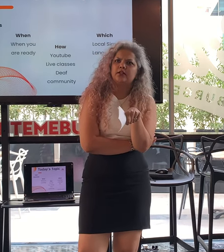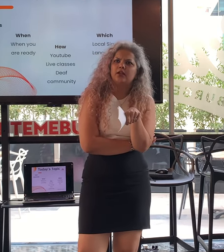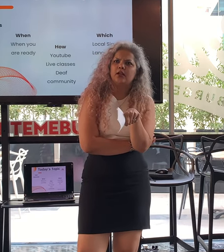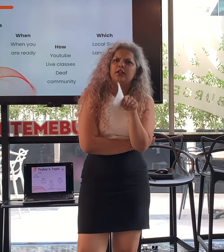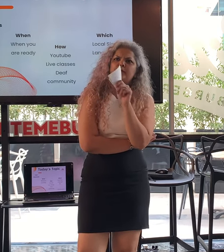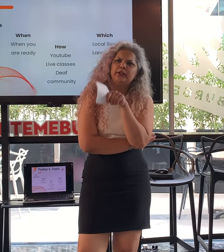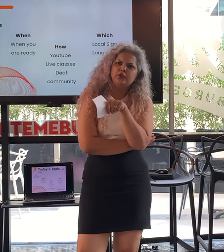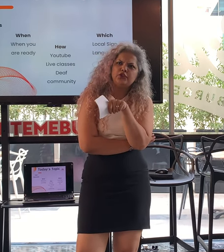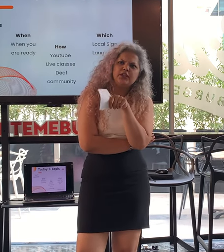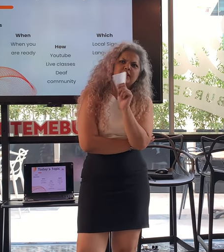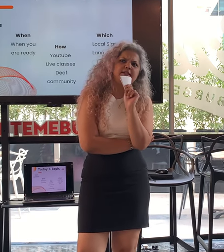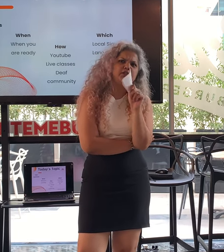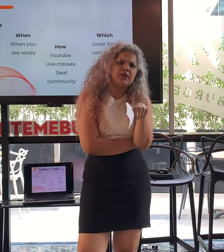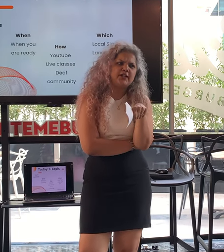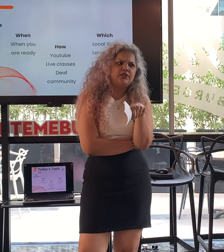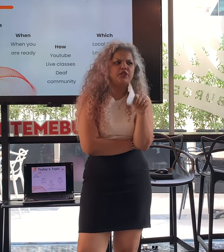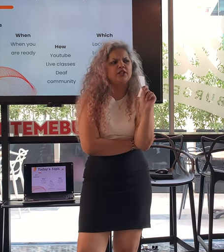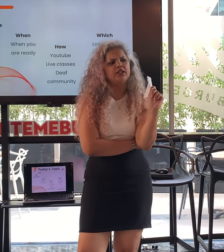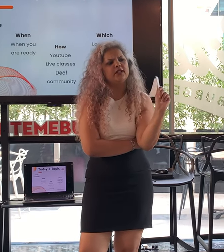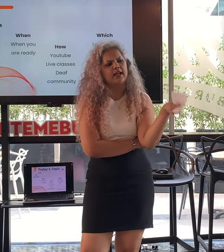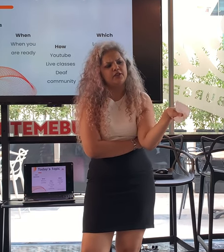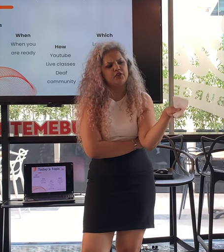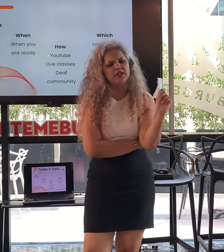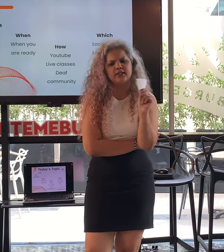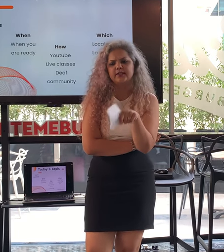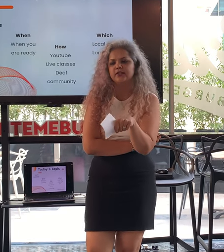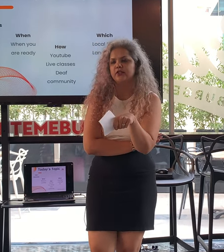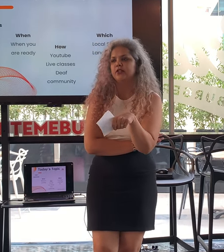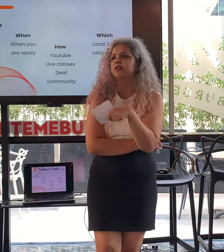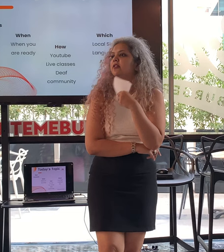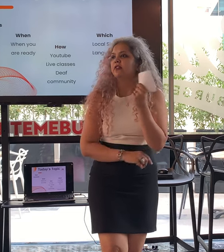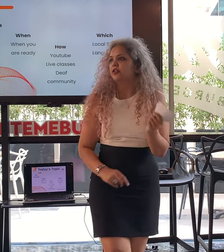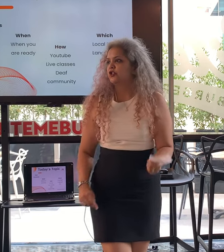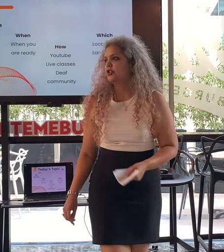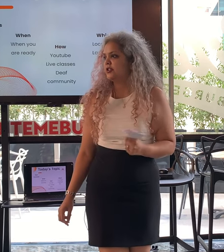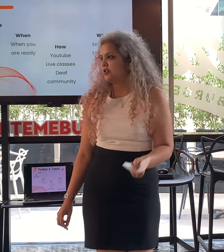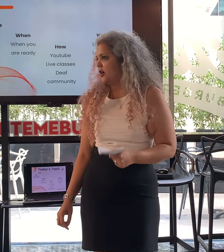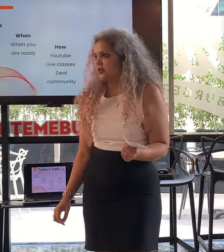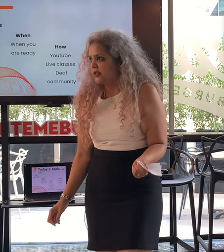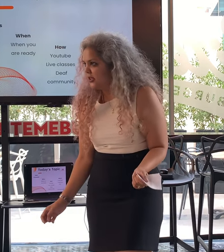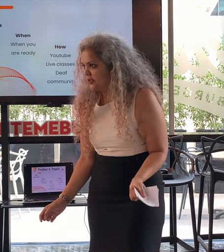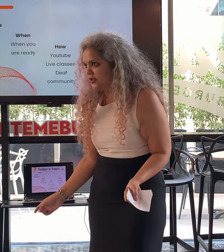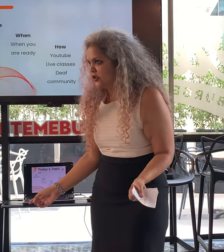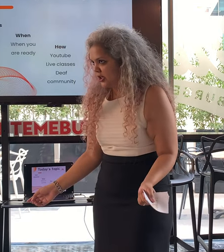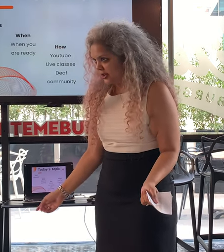The blue cheese, the cheddar cheese, that cheese, this cheese. Just start eating like cheese.